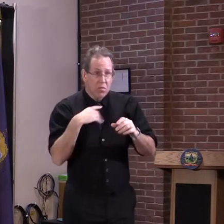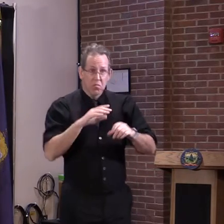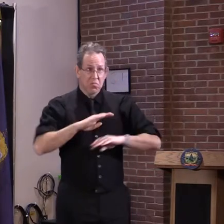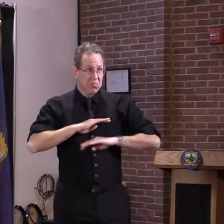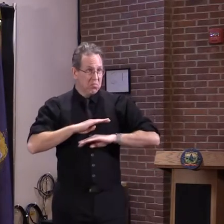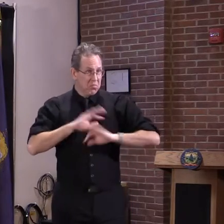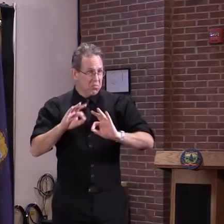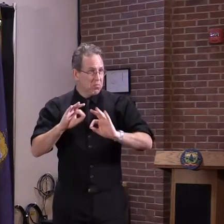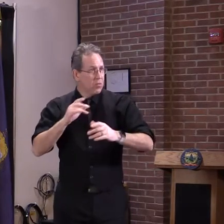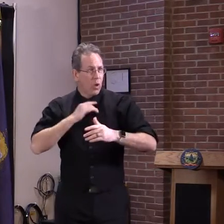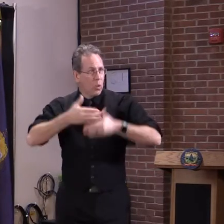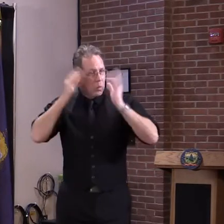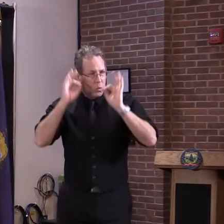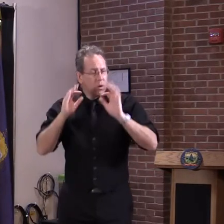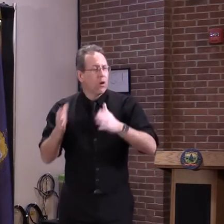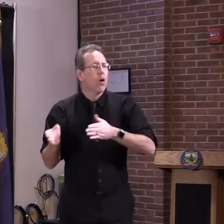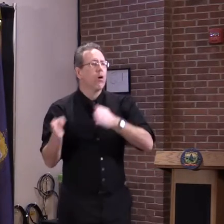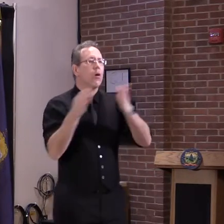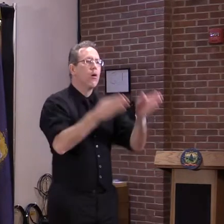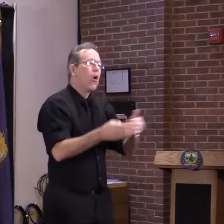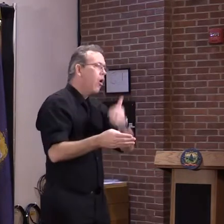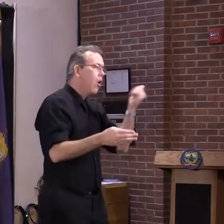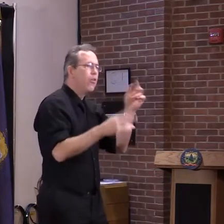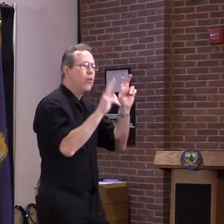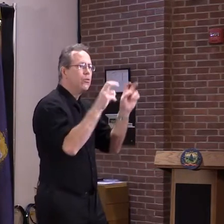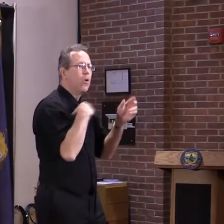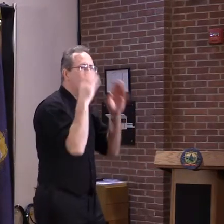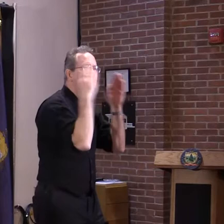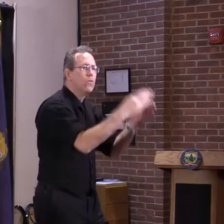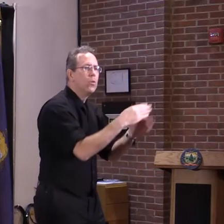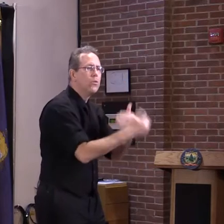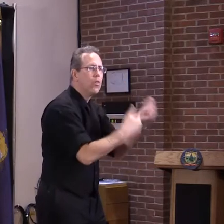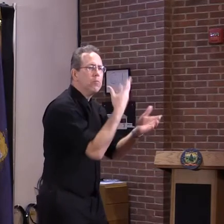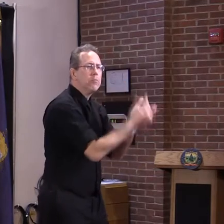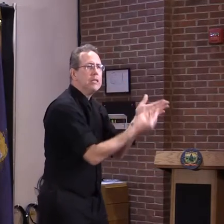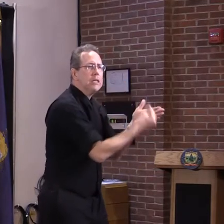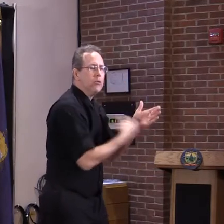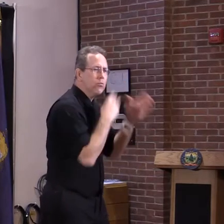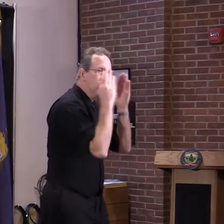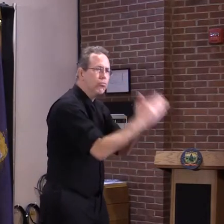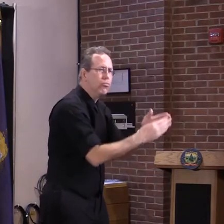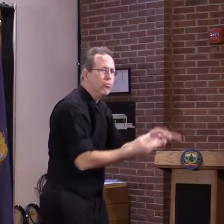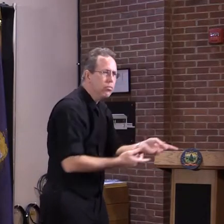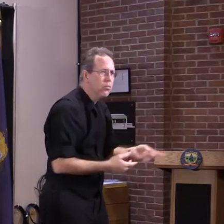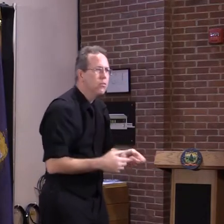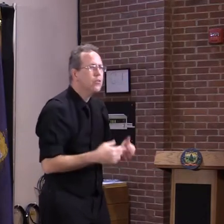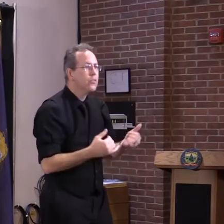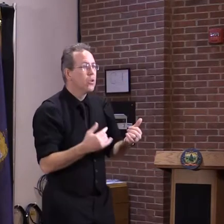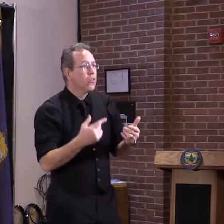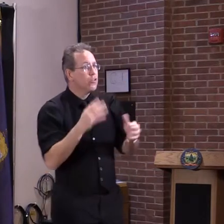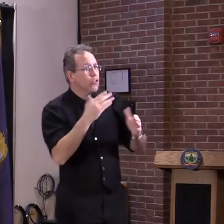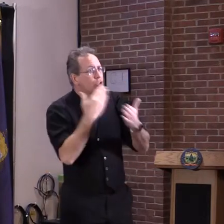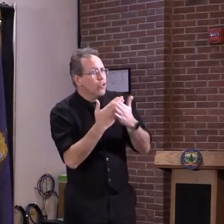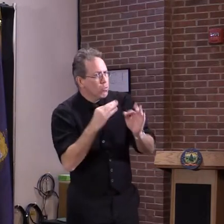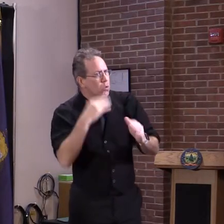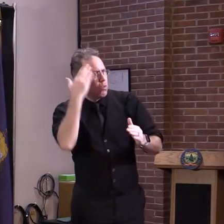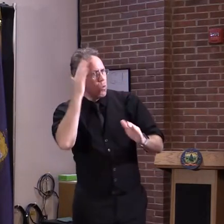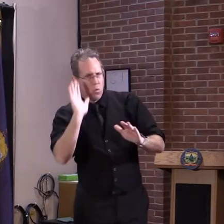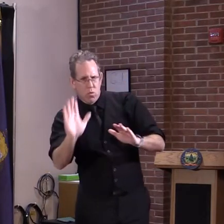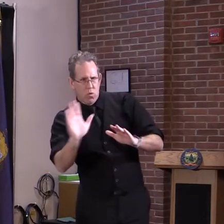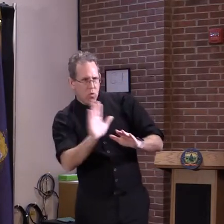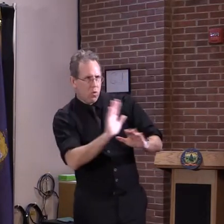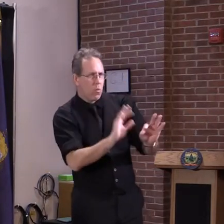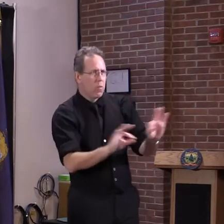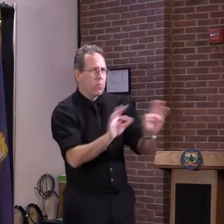attention to in a more constant way. So that's all very good. But, you know, the problems that you